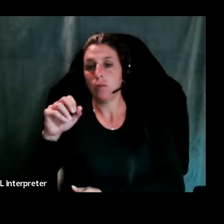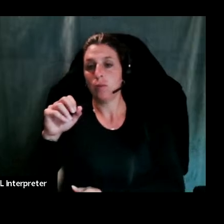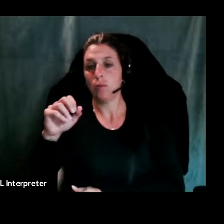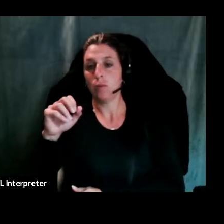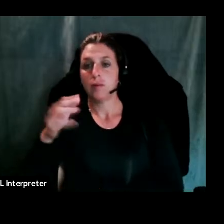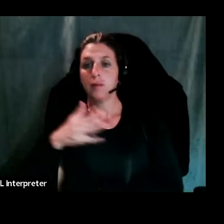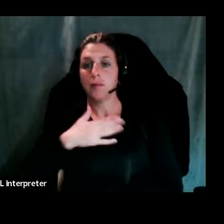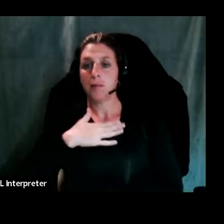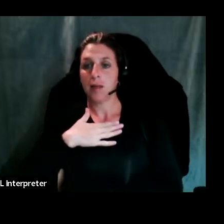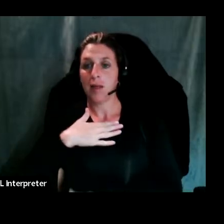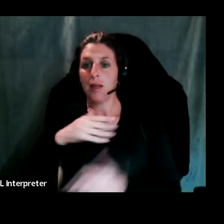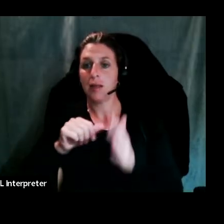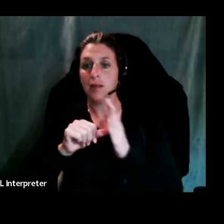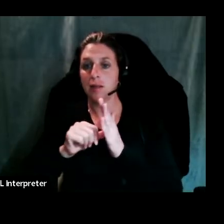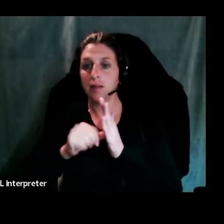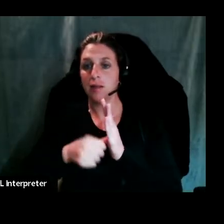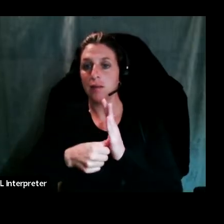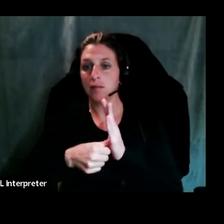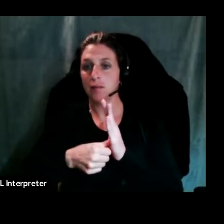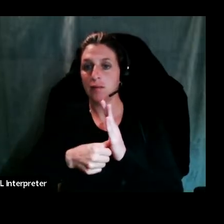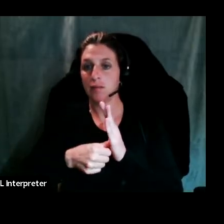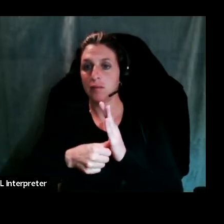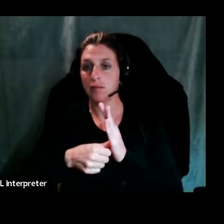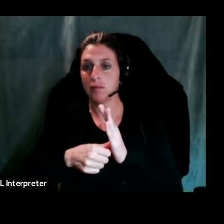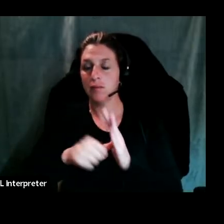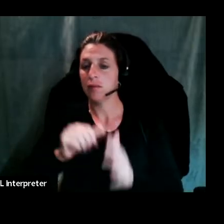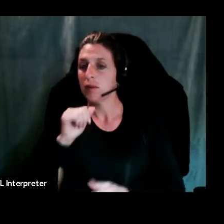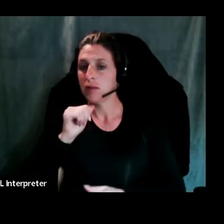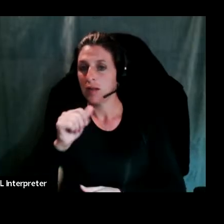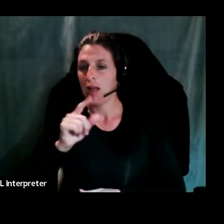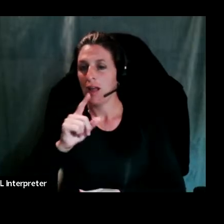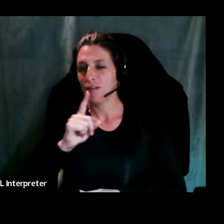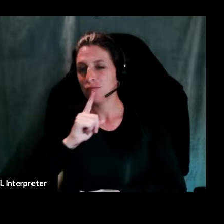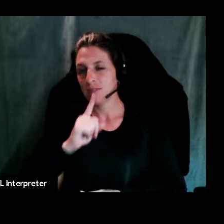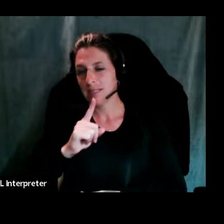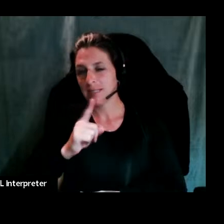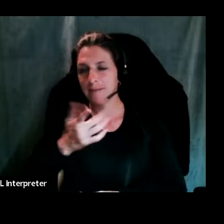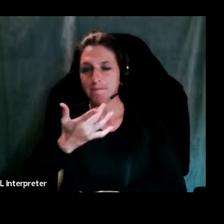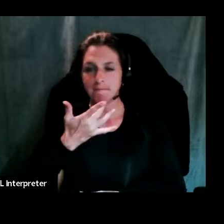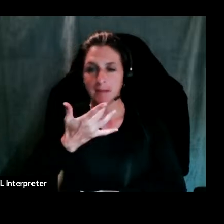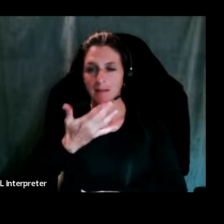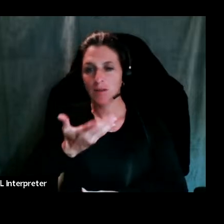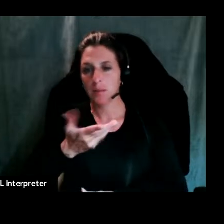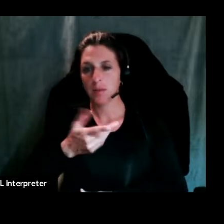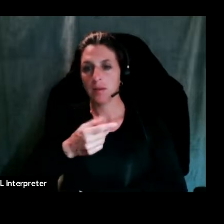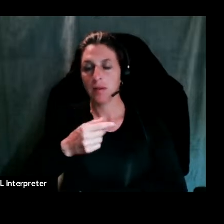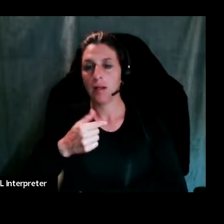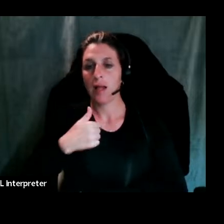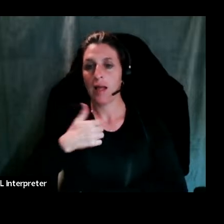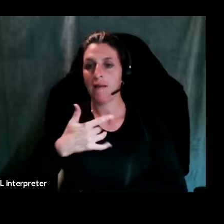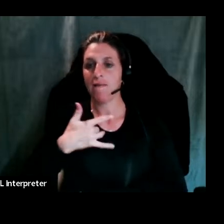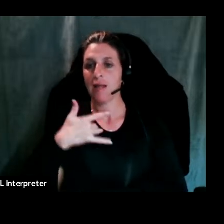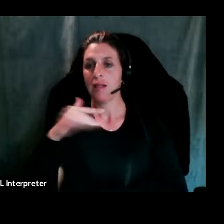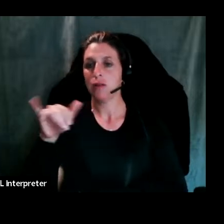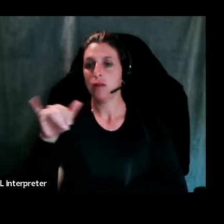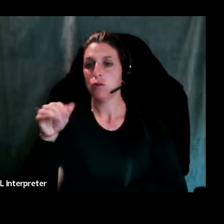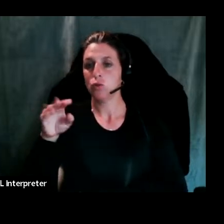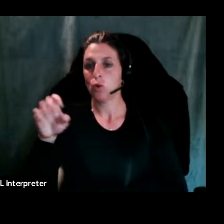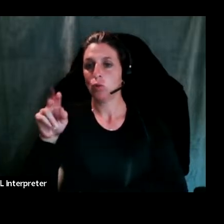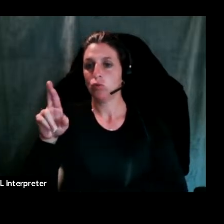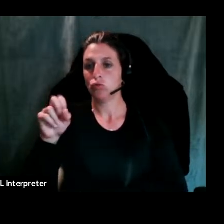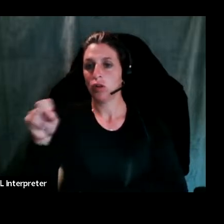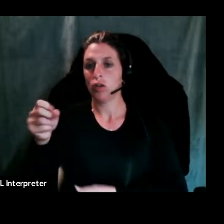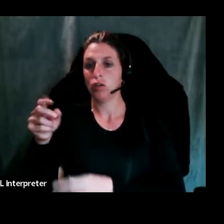My impression was not very favorable. I felt that Joe Truss relied